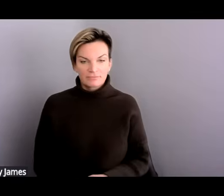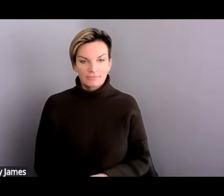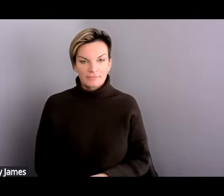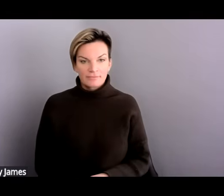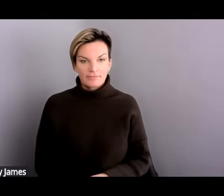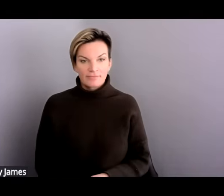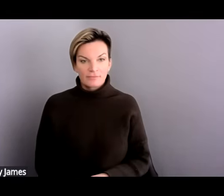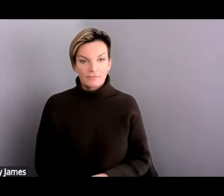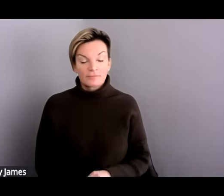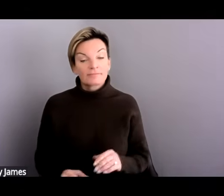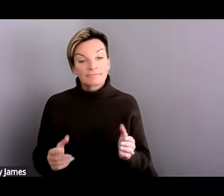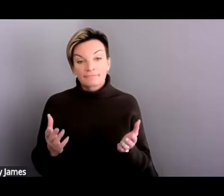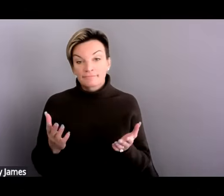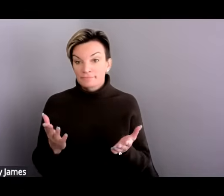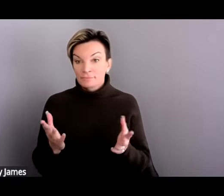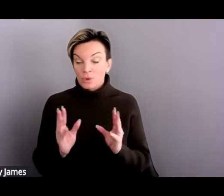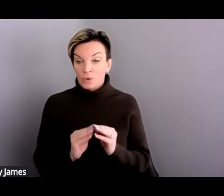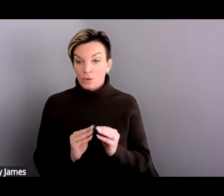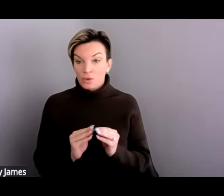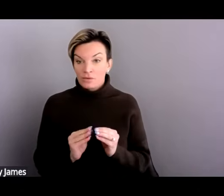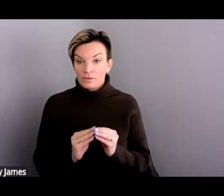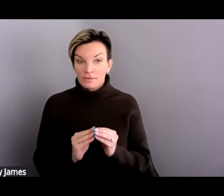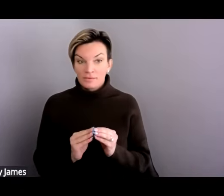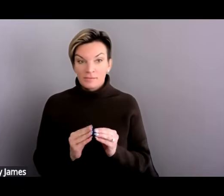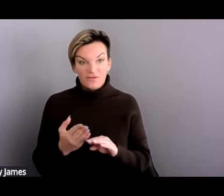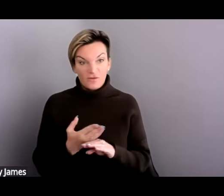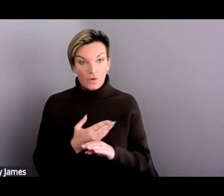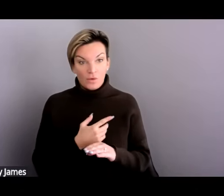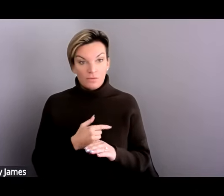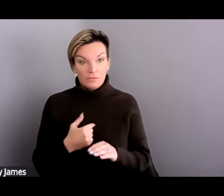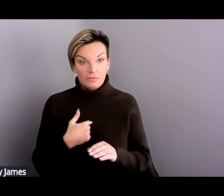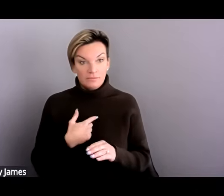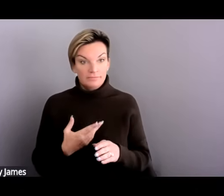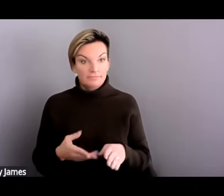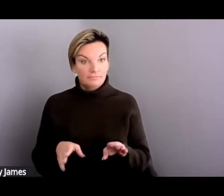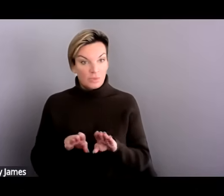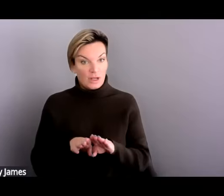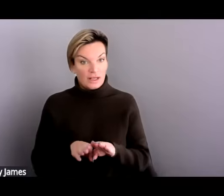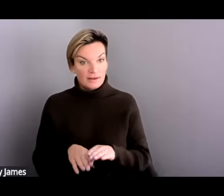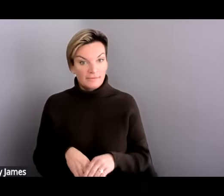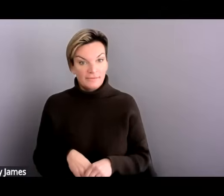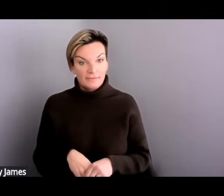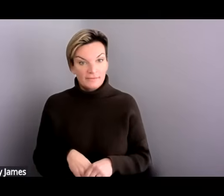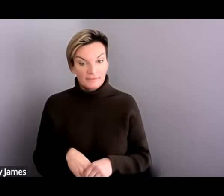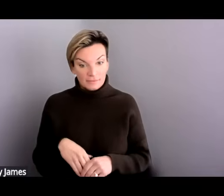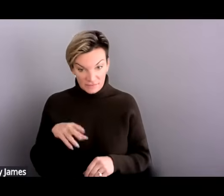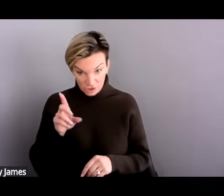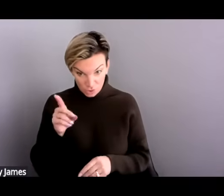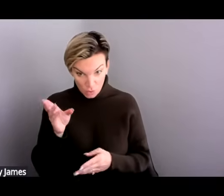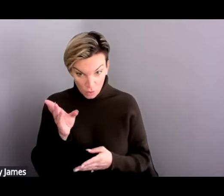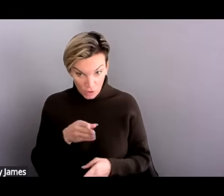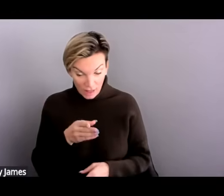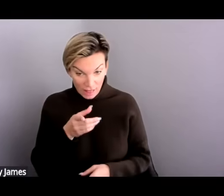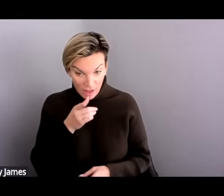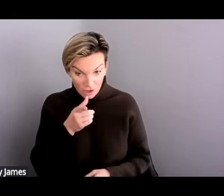Anything else before we break? Did Jessica bring us lunch?